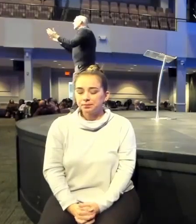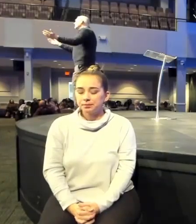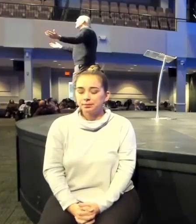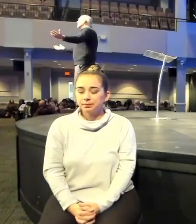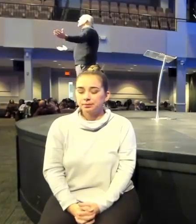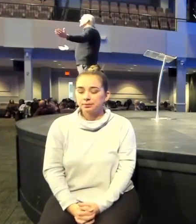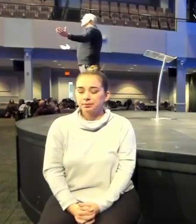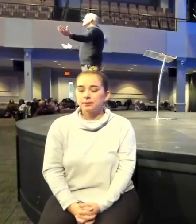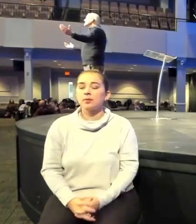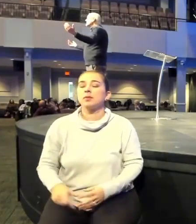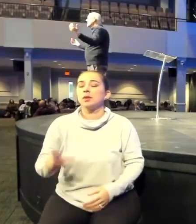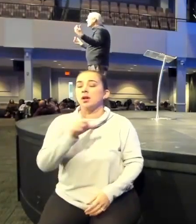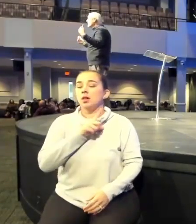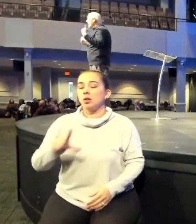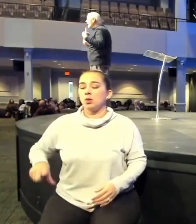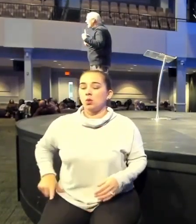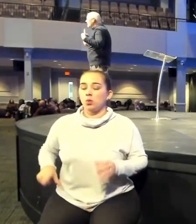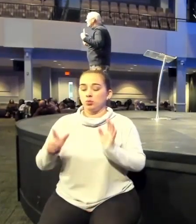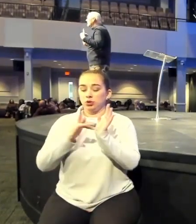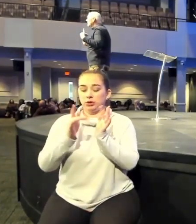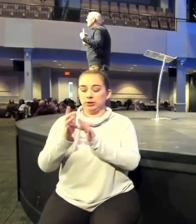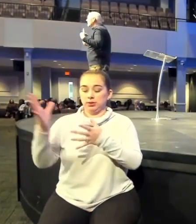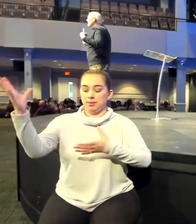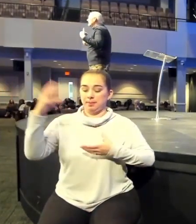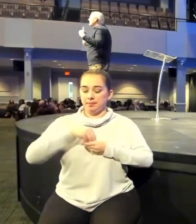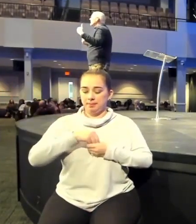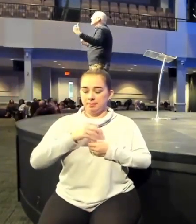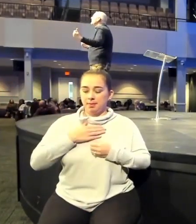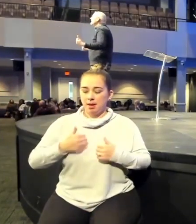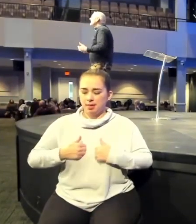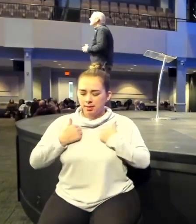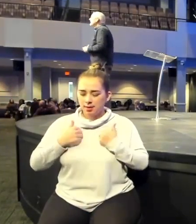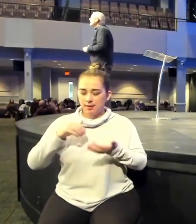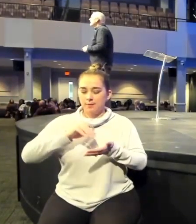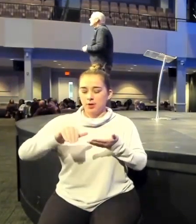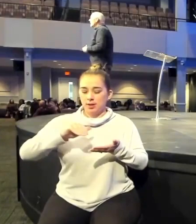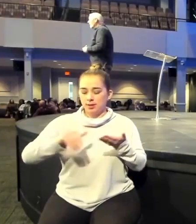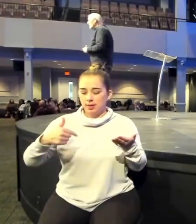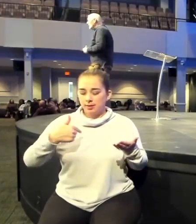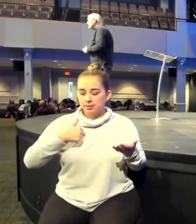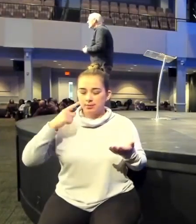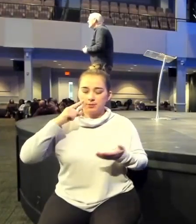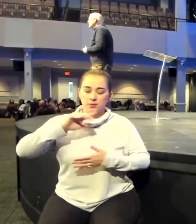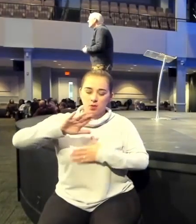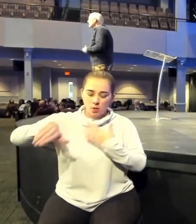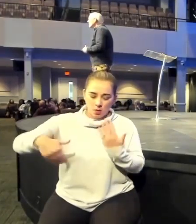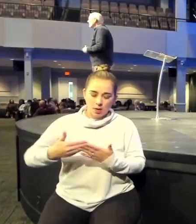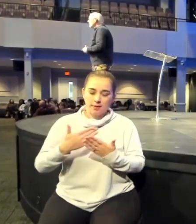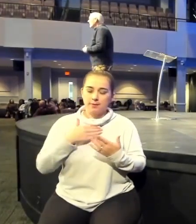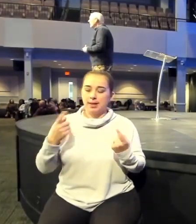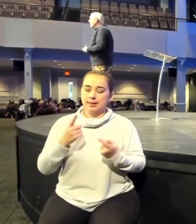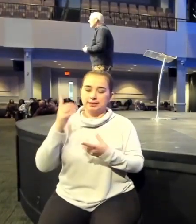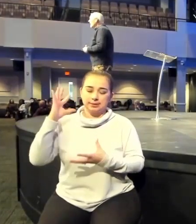Now pray these words. Say, Lord Jesus, come into my life. Forgive me for all of my sins.